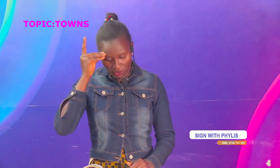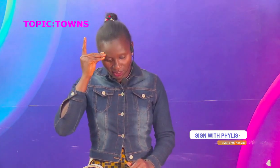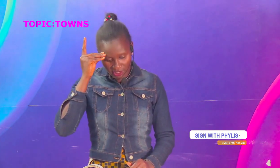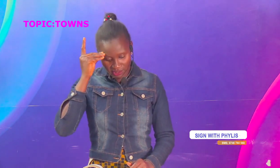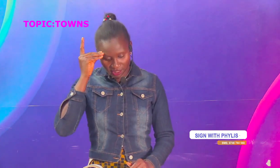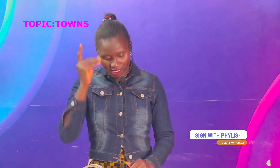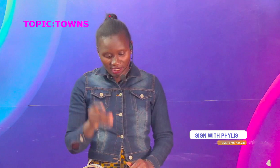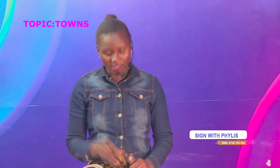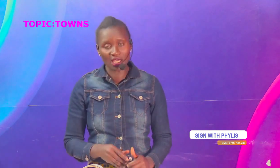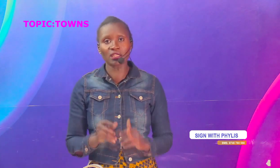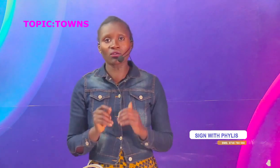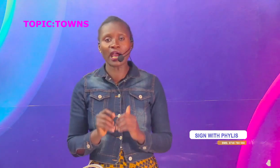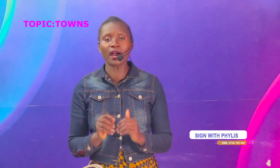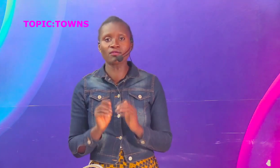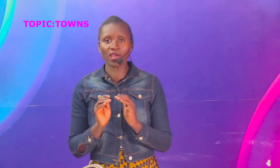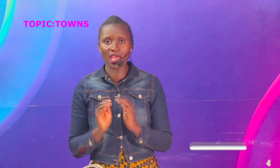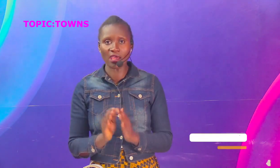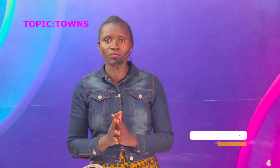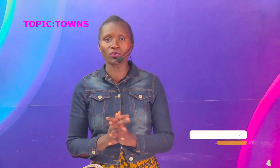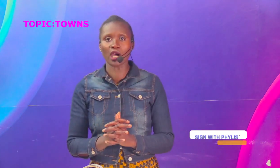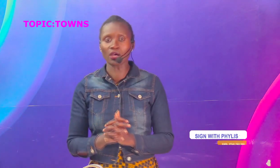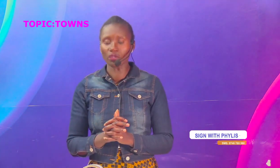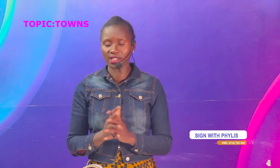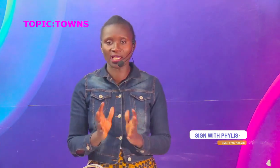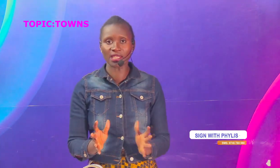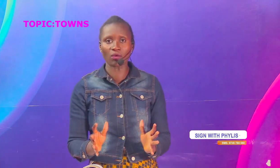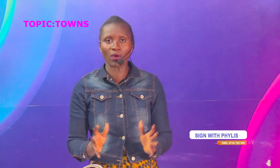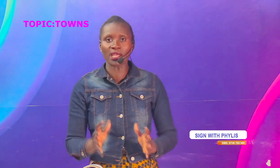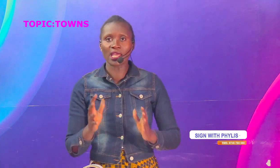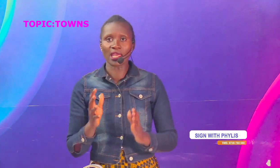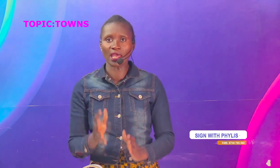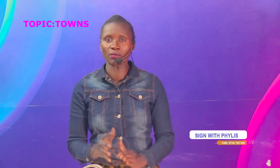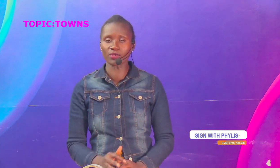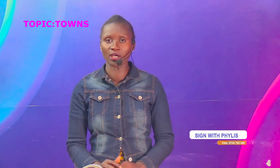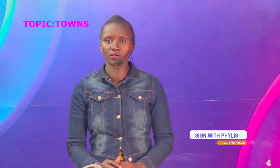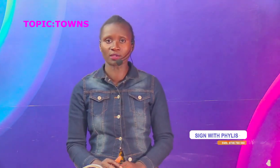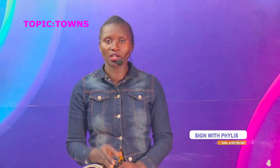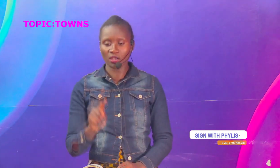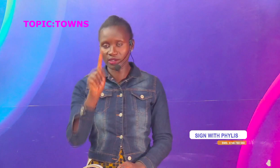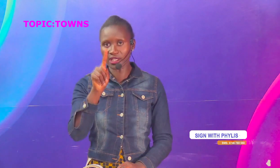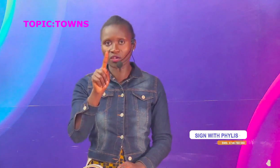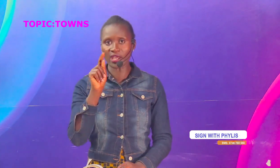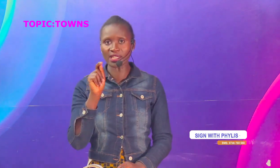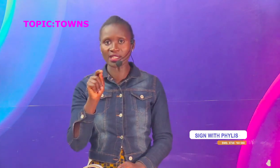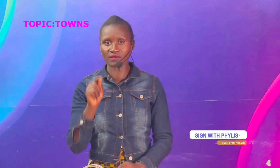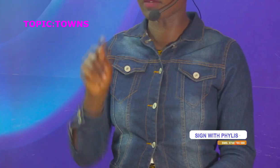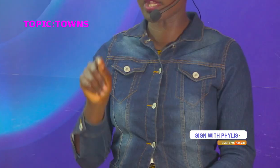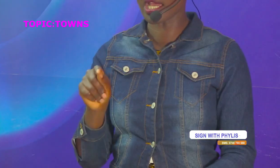Dagoretti. And then we have Empu. How do you sign the word Empu town? Using your index finger,